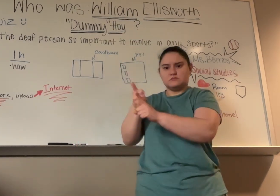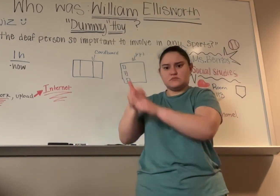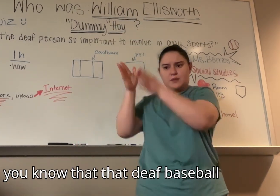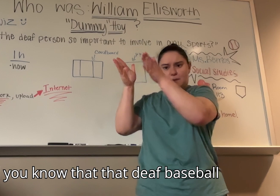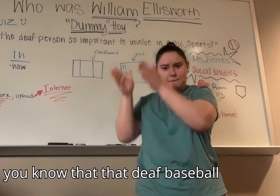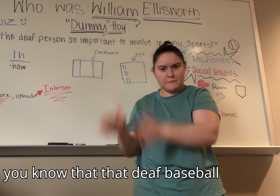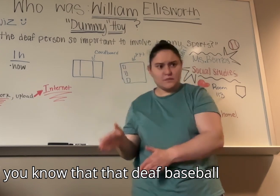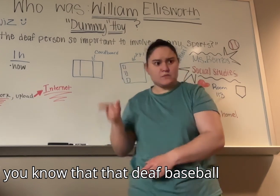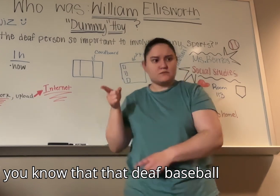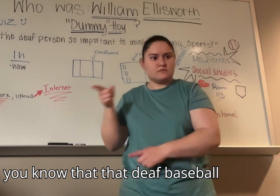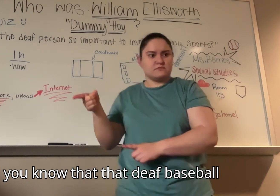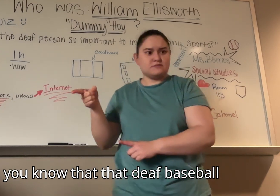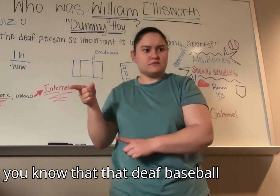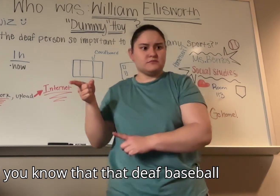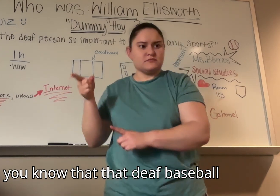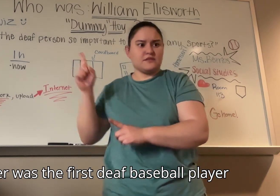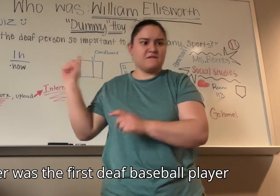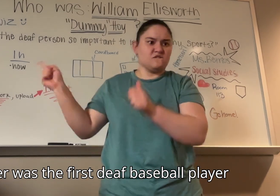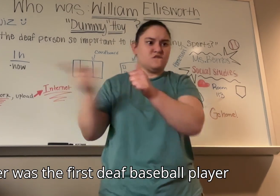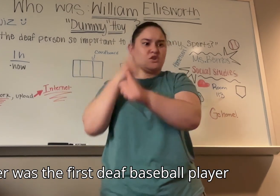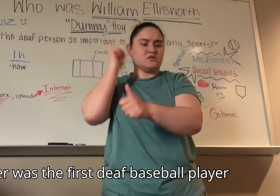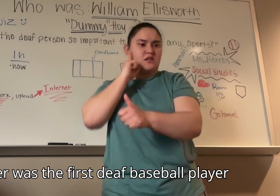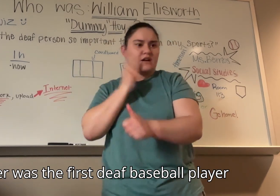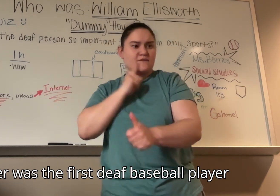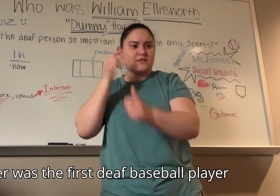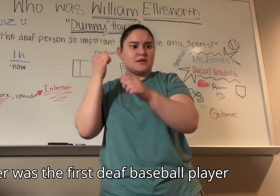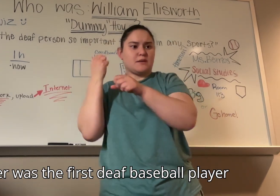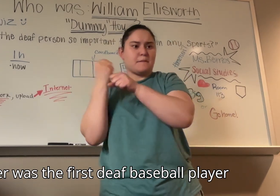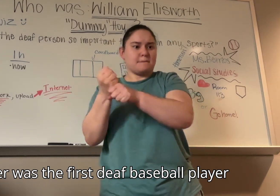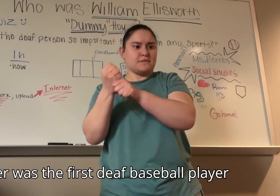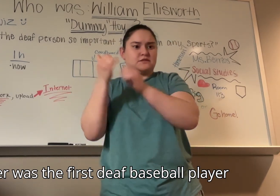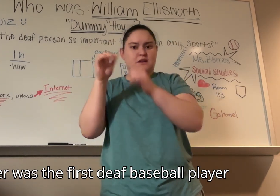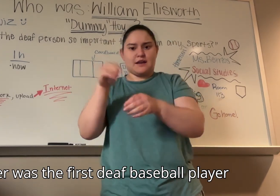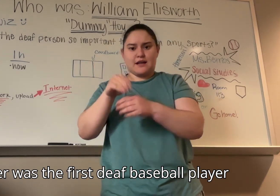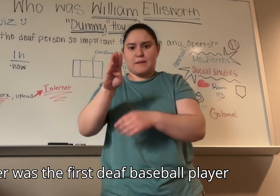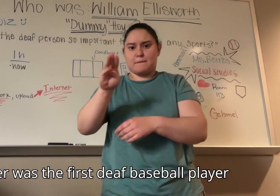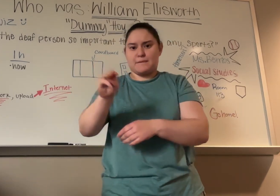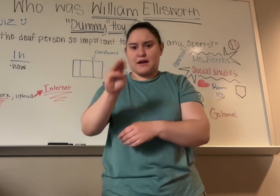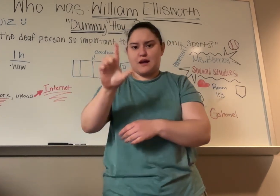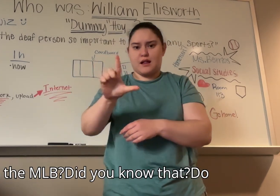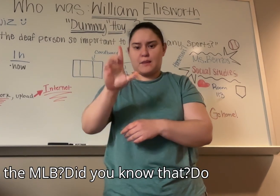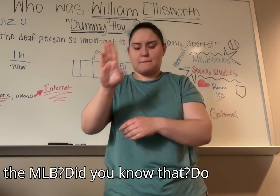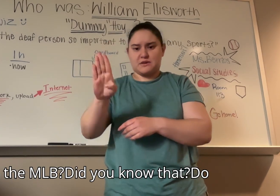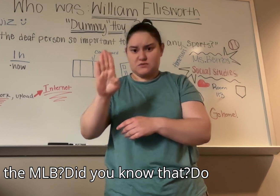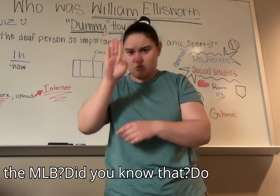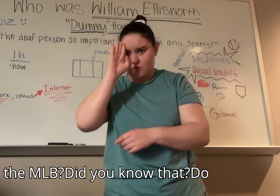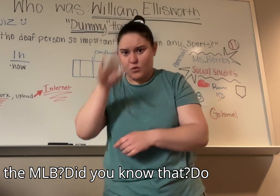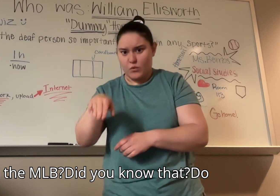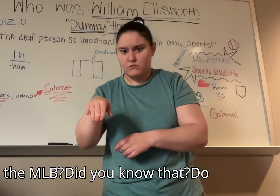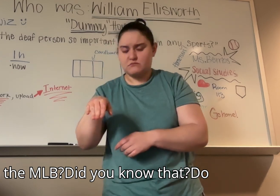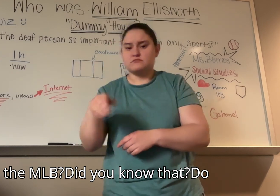Did you know that deaf baseball player was the first deaf baseball player in the MLB? Did you know